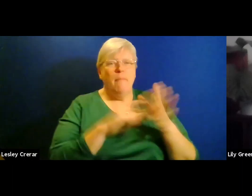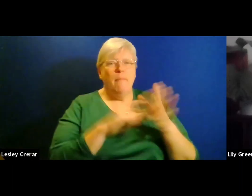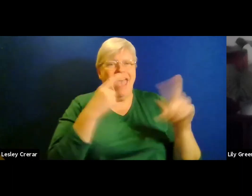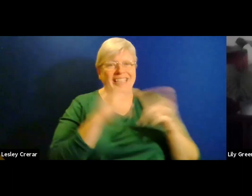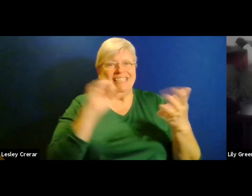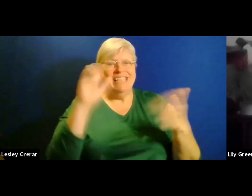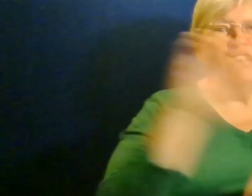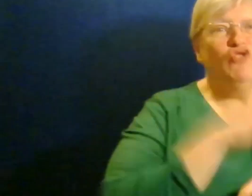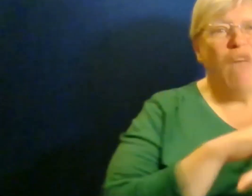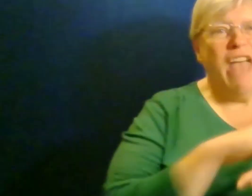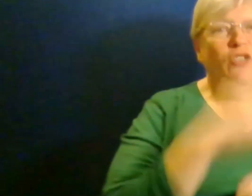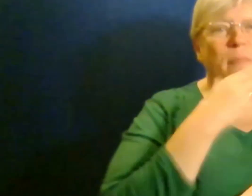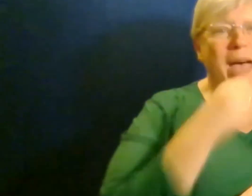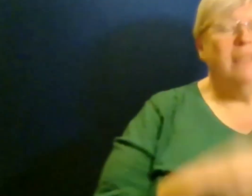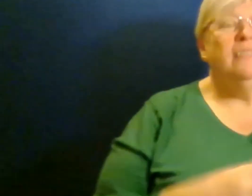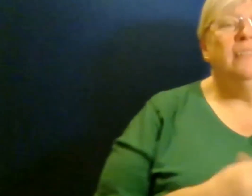tonight.